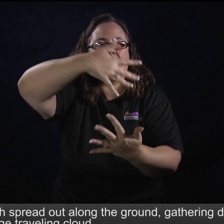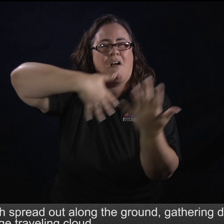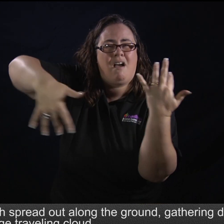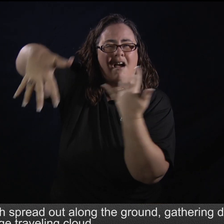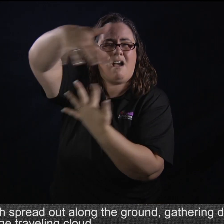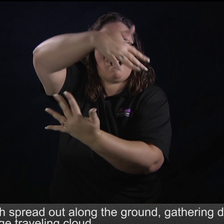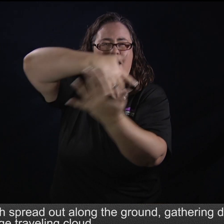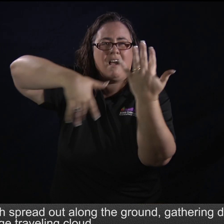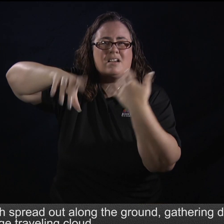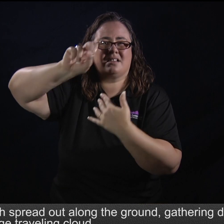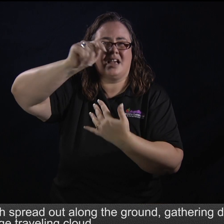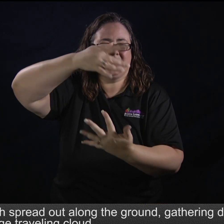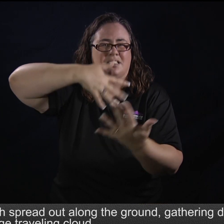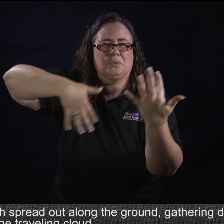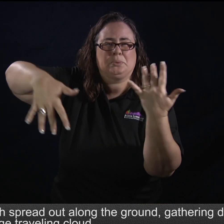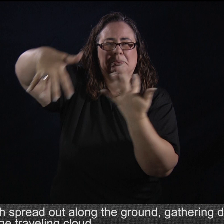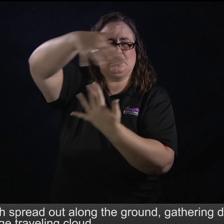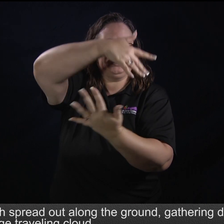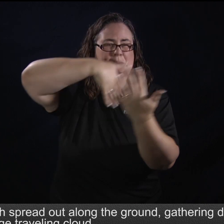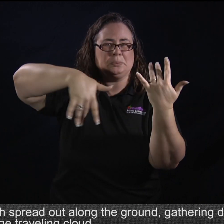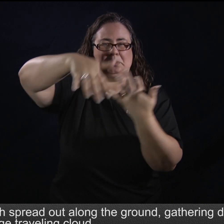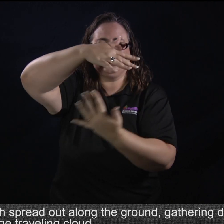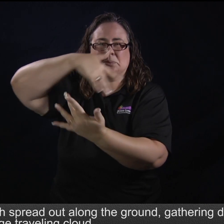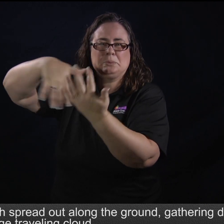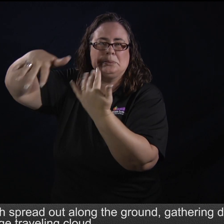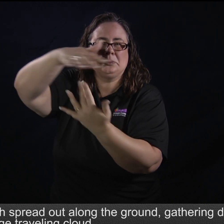the ground, gathering dust up in a large traveling cloud.